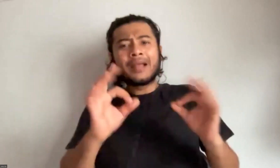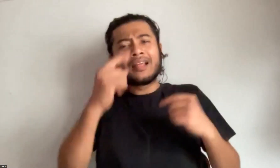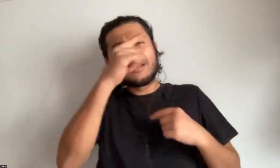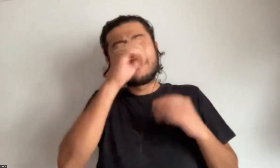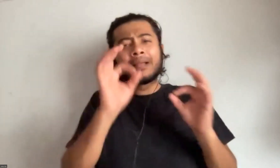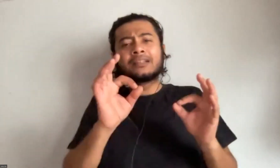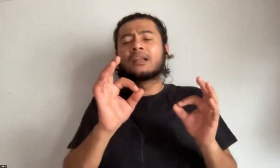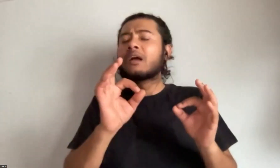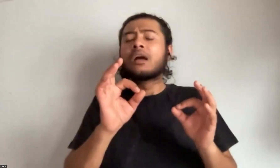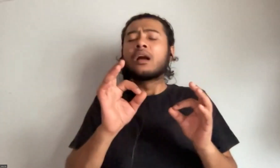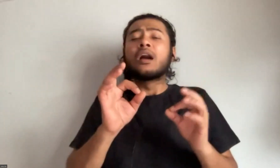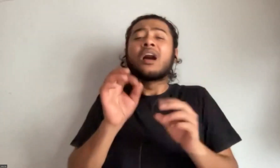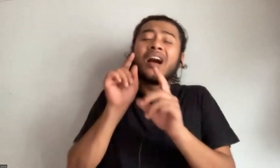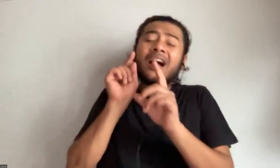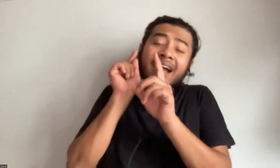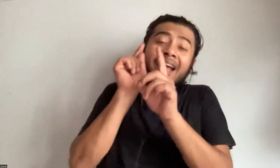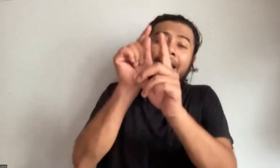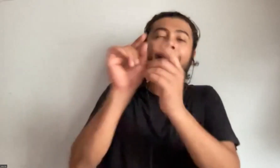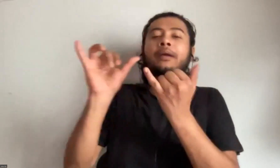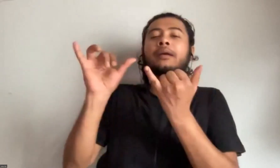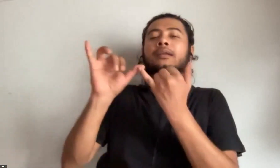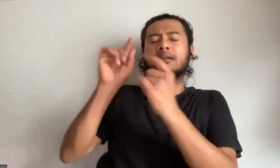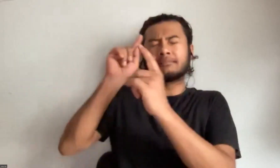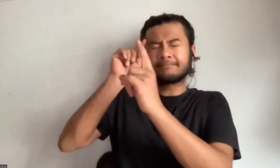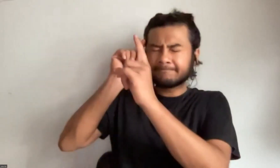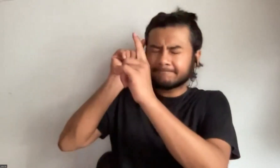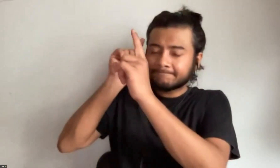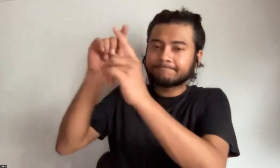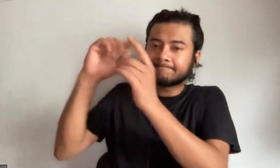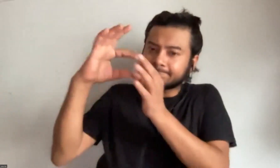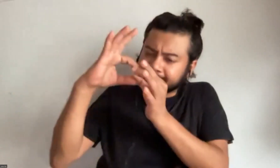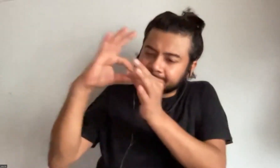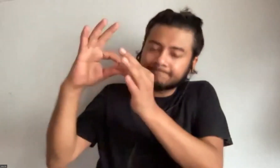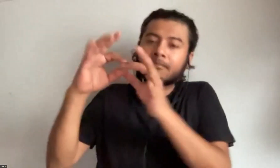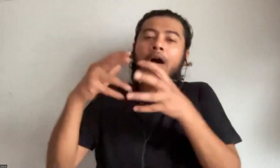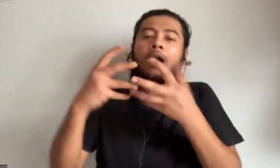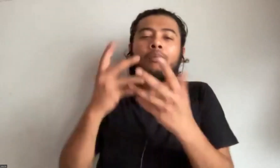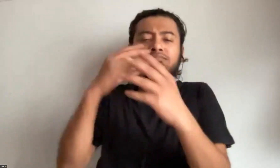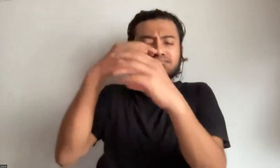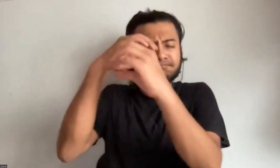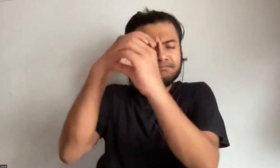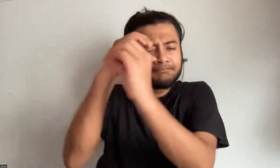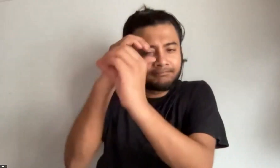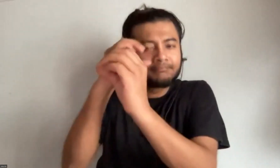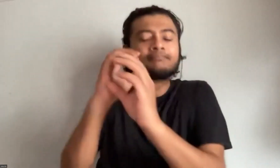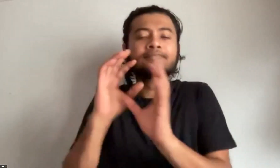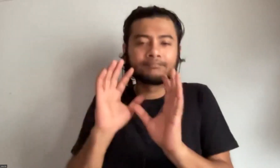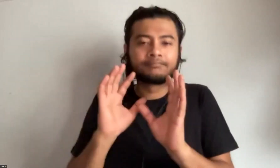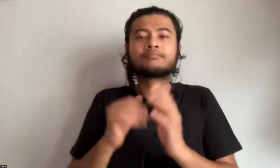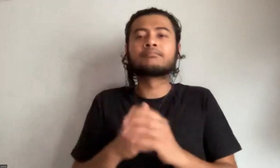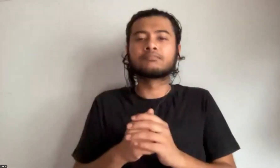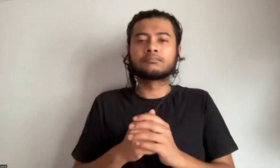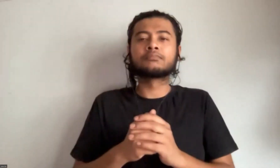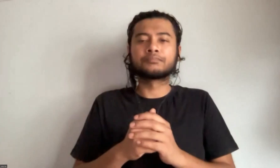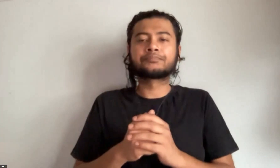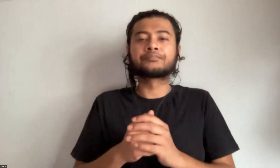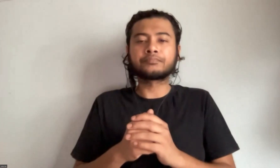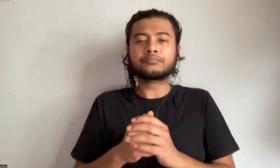So if there's a quick recap, I'll do that. Whether it is Treta Yuga, where people used to live for hundreds